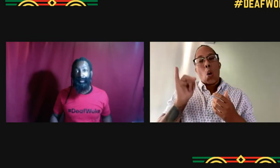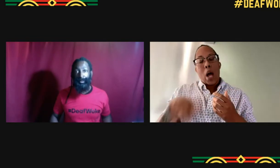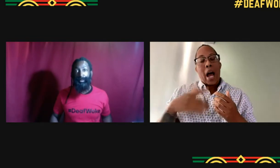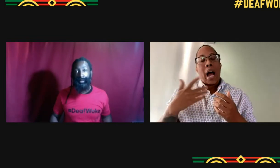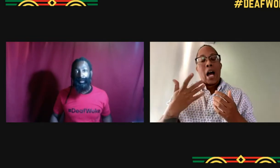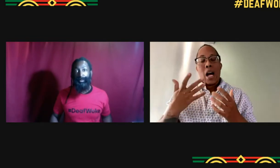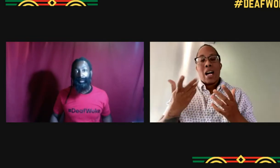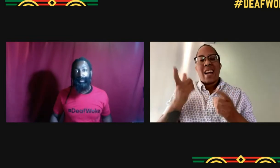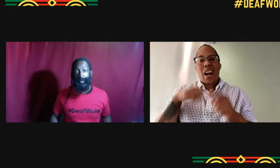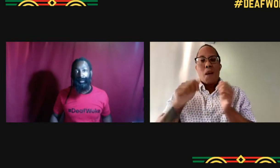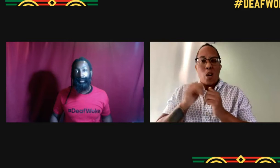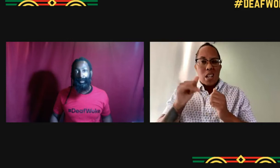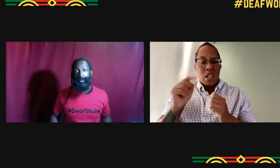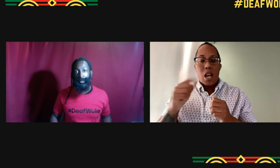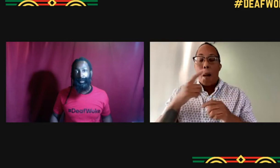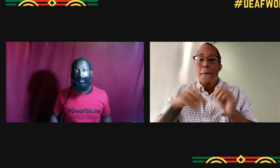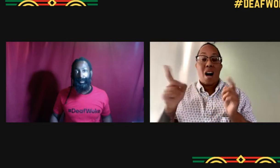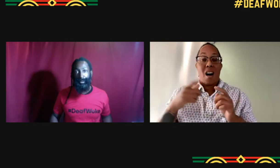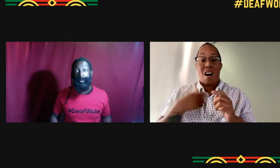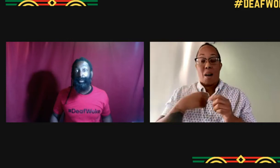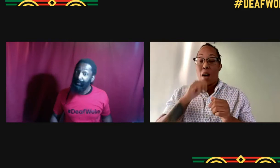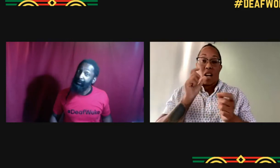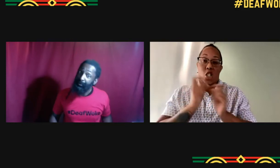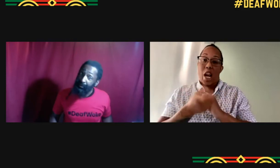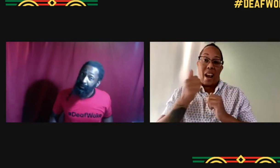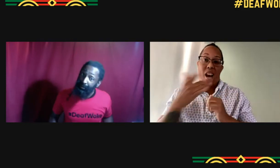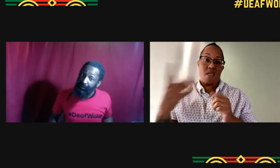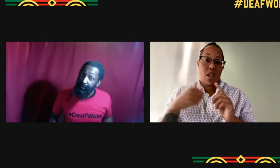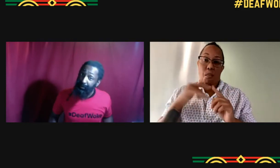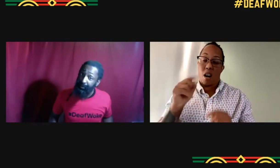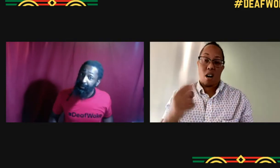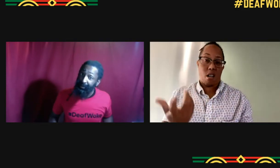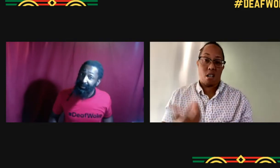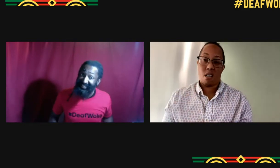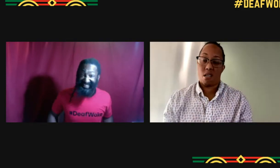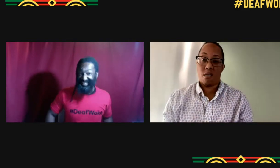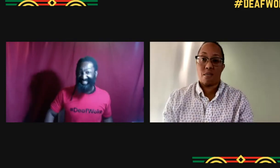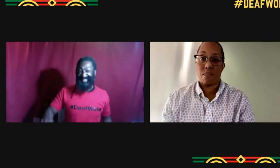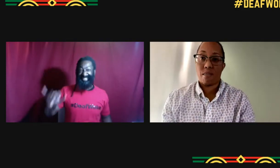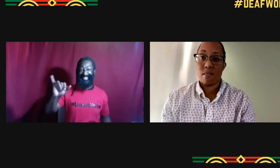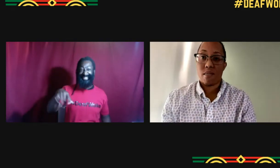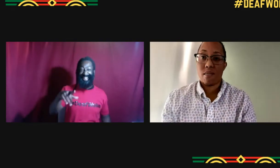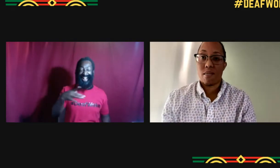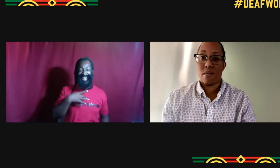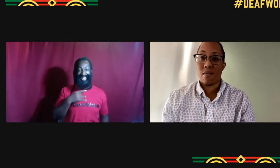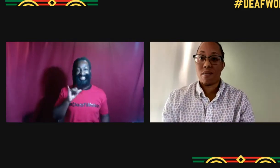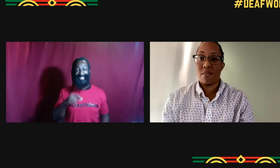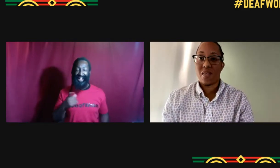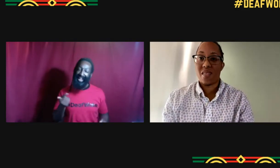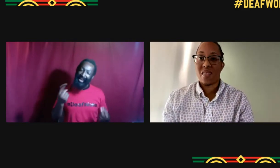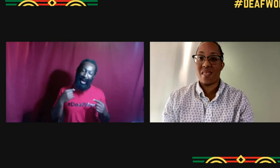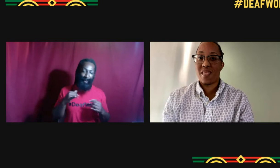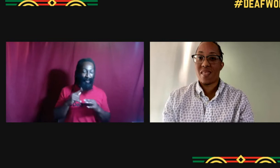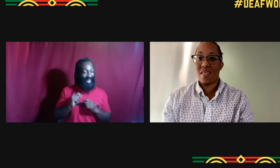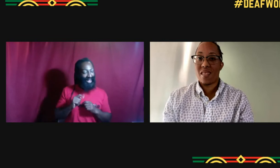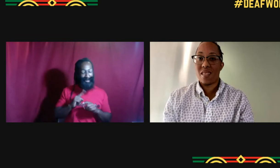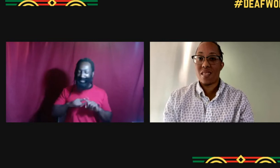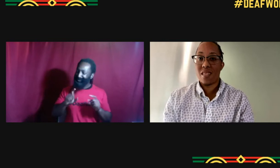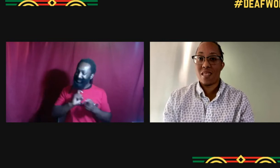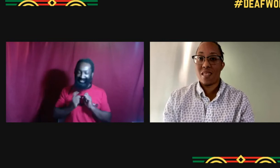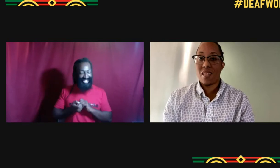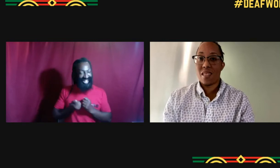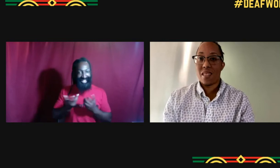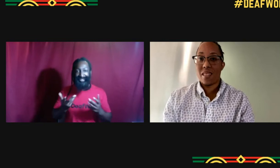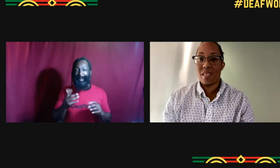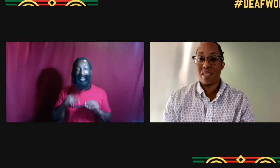the identity and going back and forth and the things that come with it, you know, but I wouldn't change anything about it at all. I like